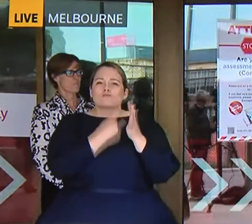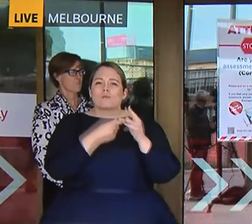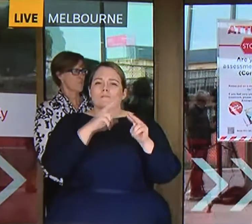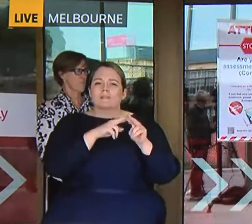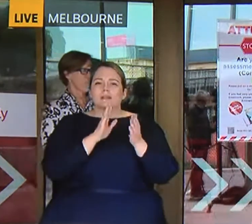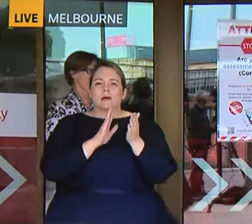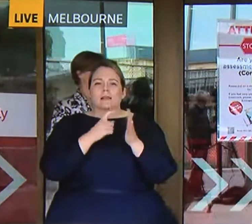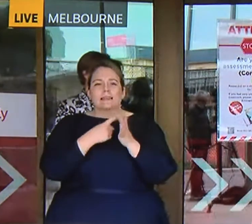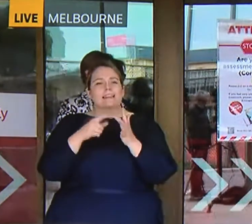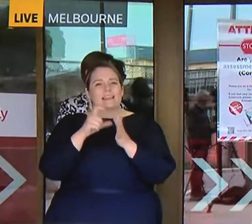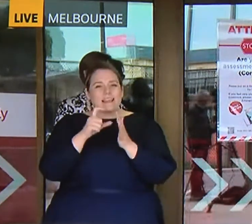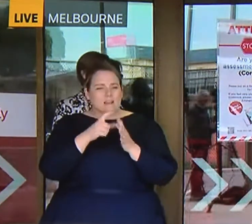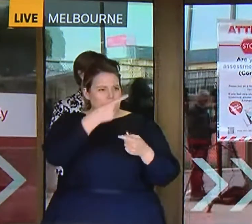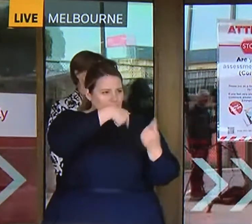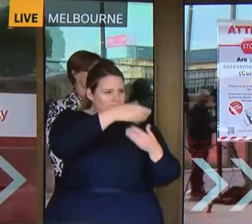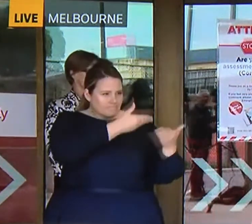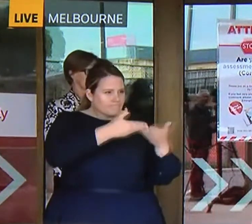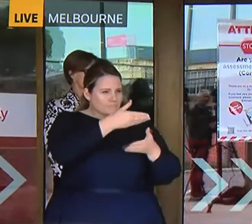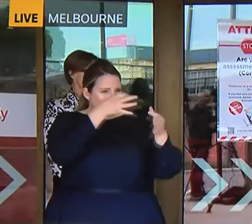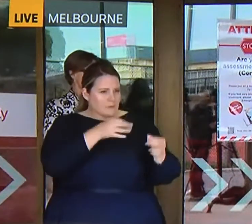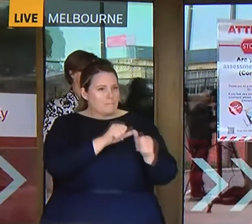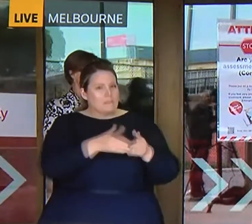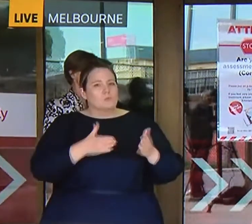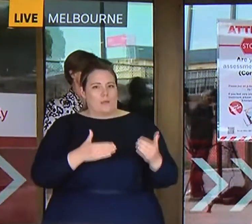Canberra for the time being. Dana?